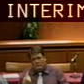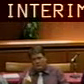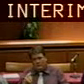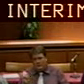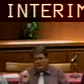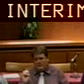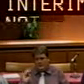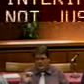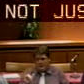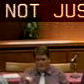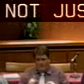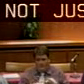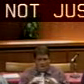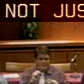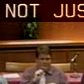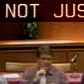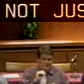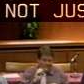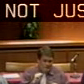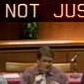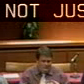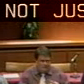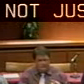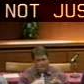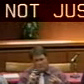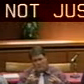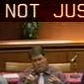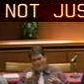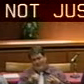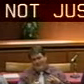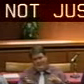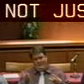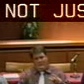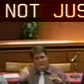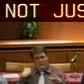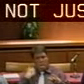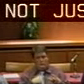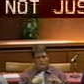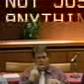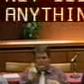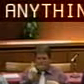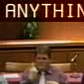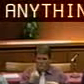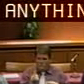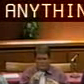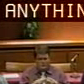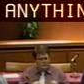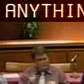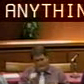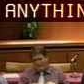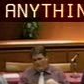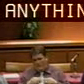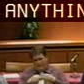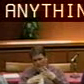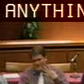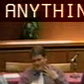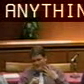or SMS or anything, or just one solution. There needs to be several until we come up with a